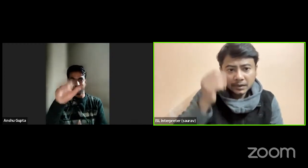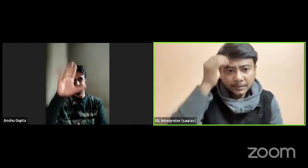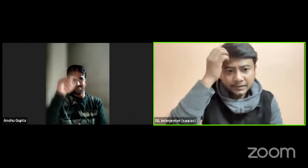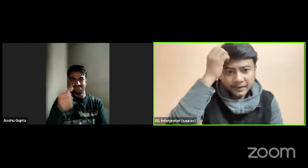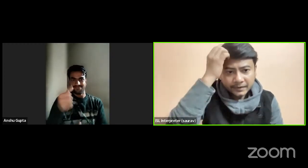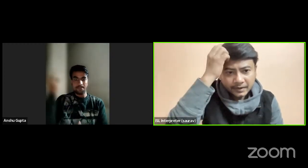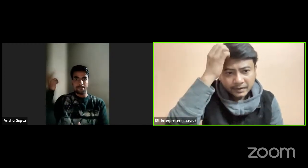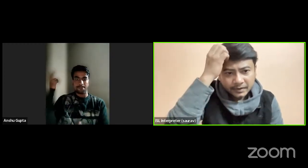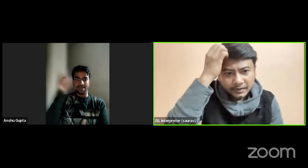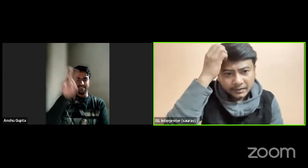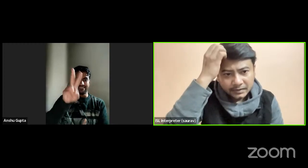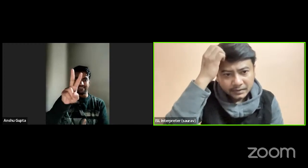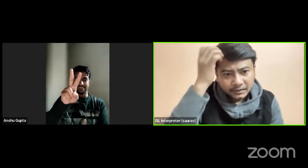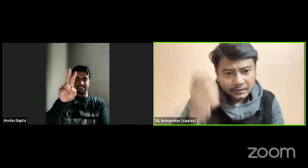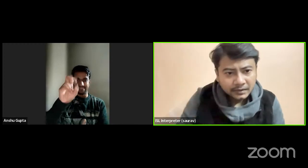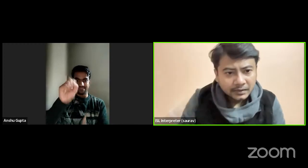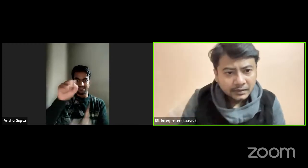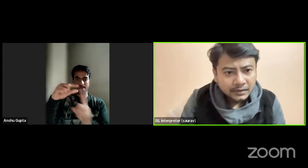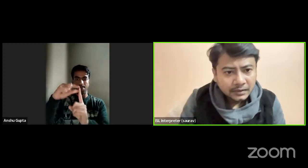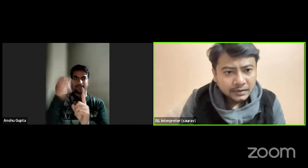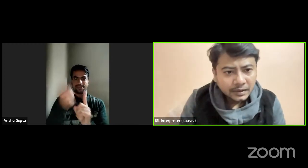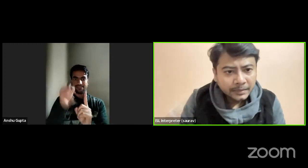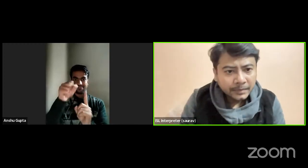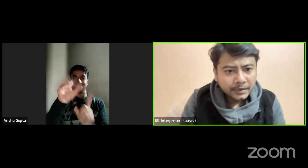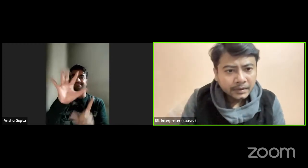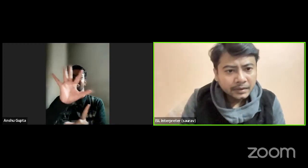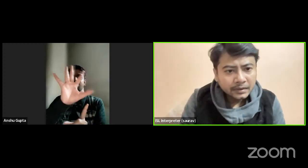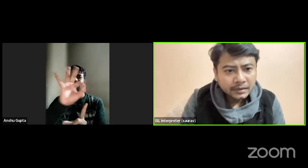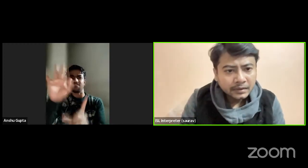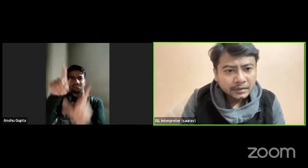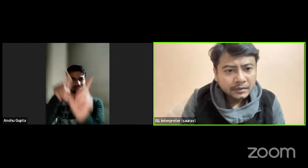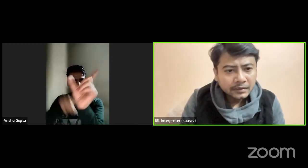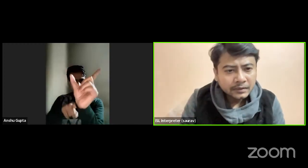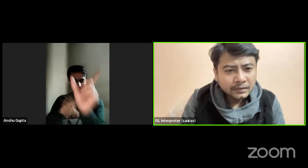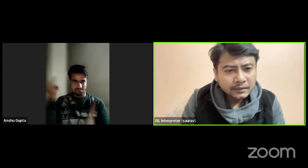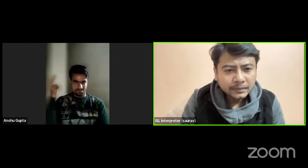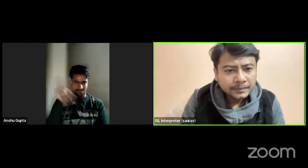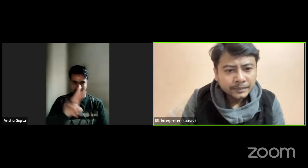Prabhupada coming 500 years is coming by.